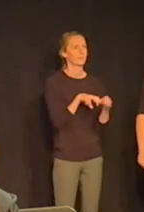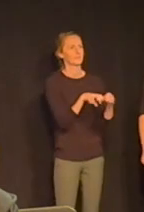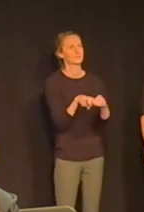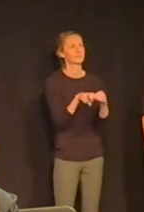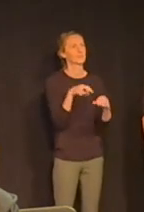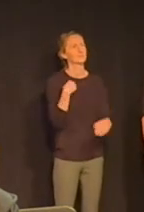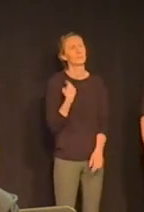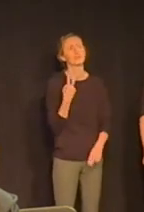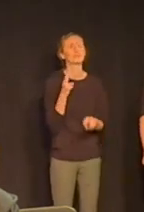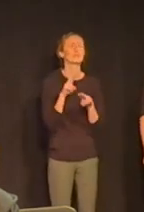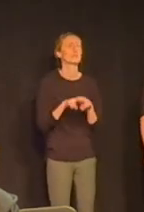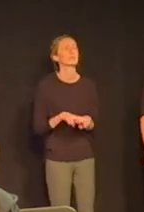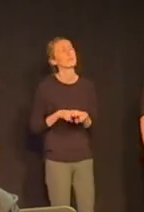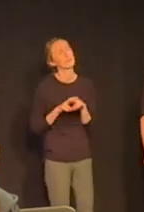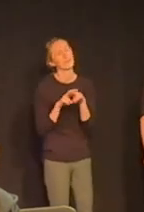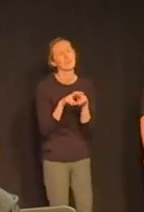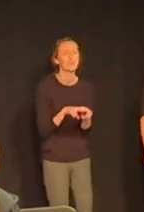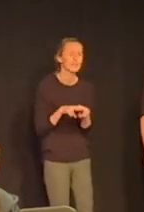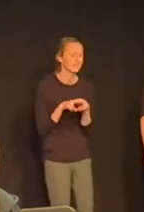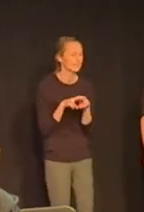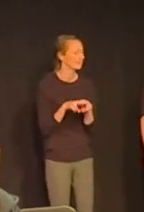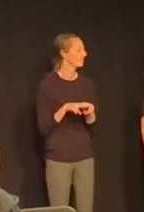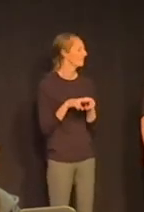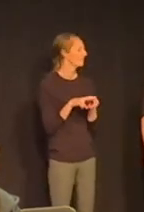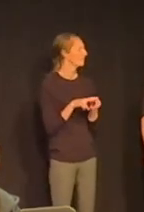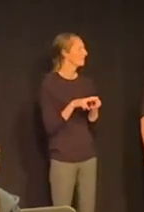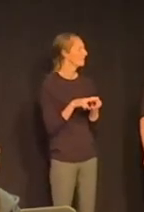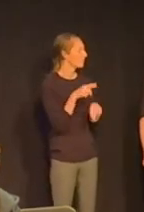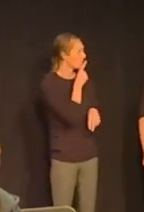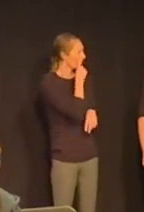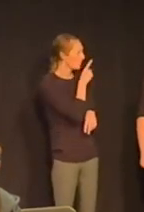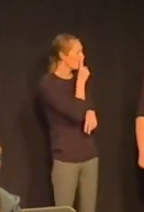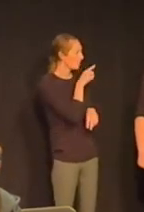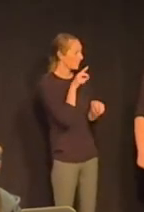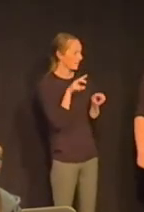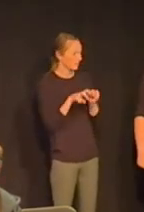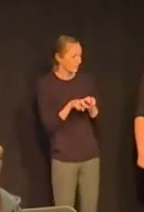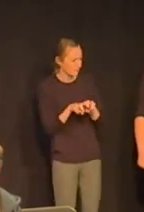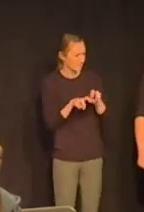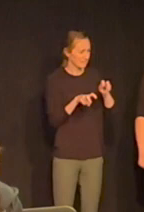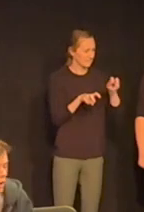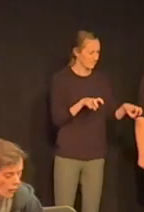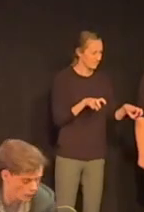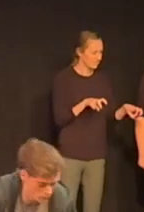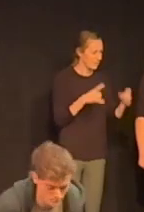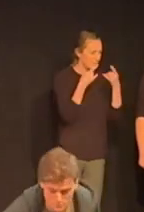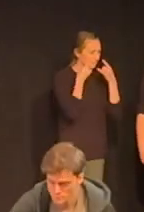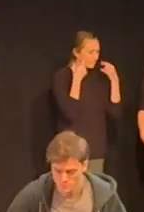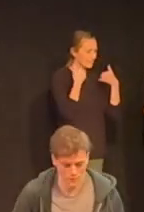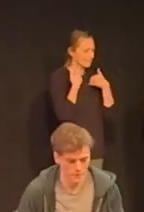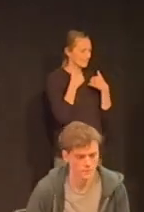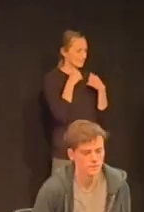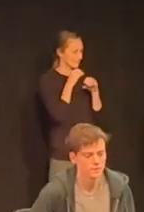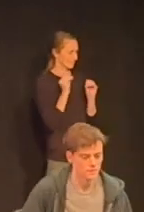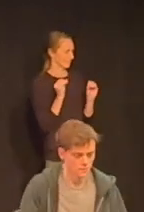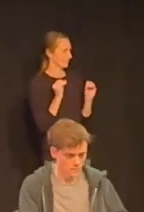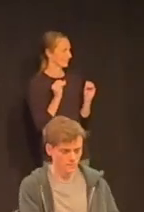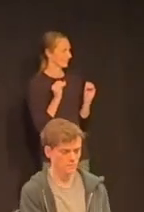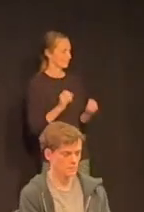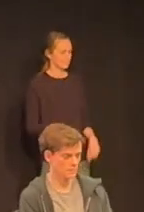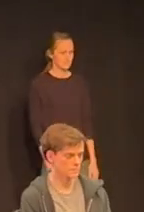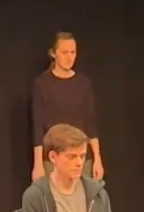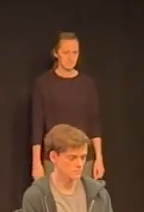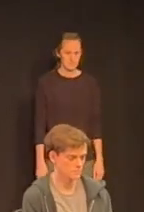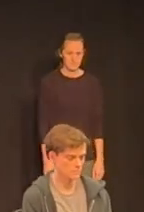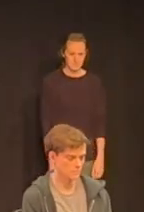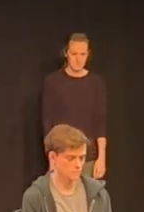here. Look, would you mind moving over? I don't have a mask with me. Sorry.